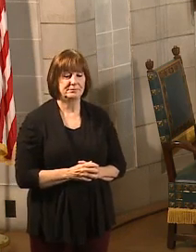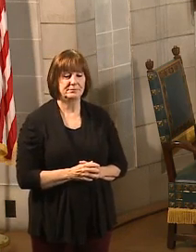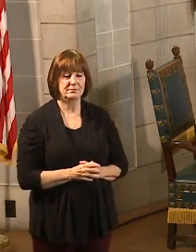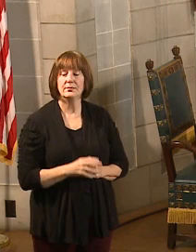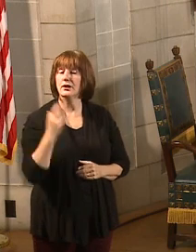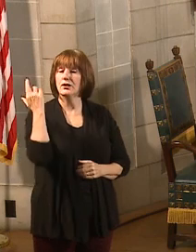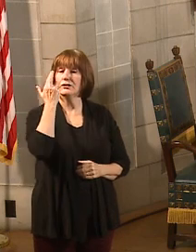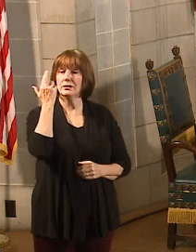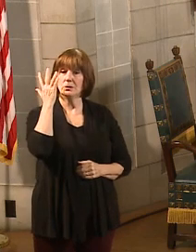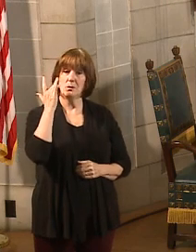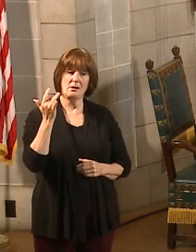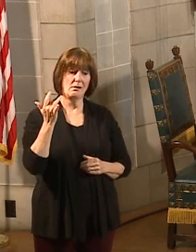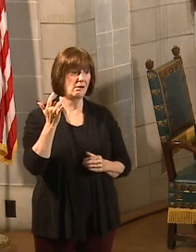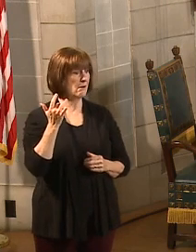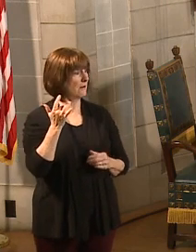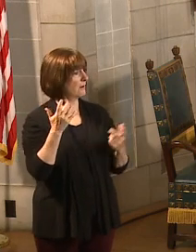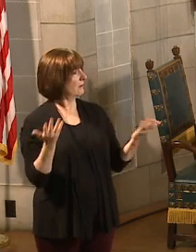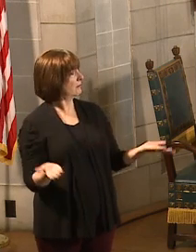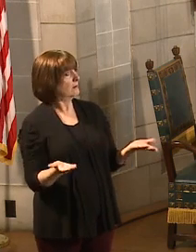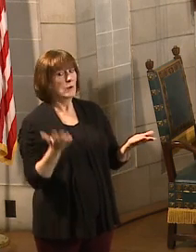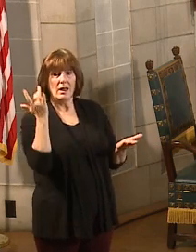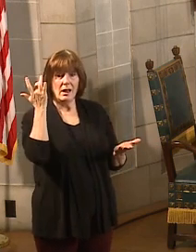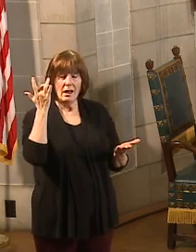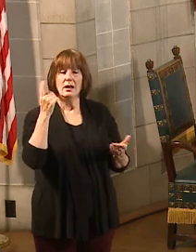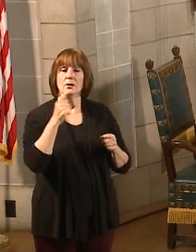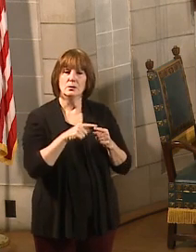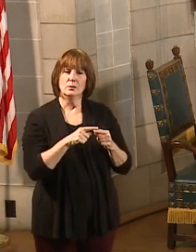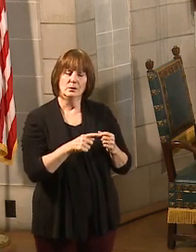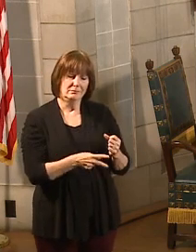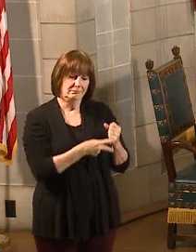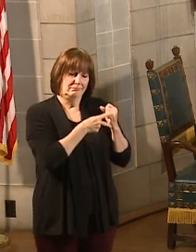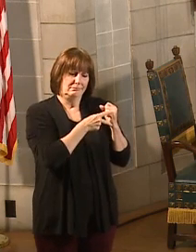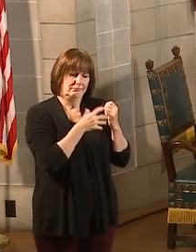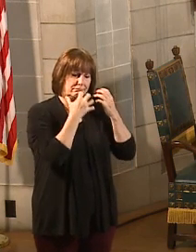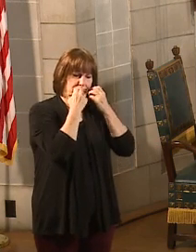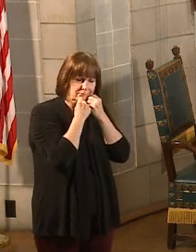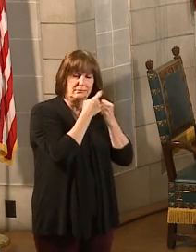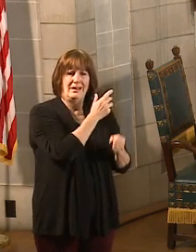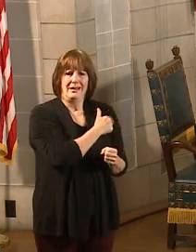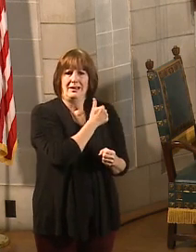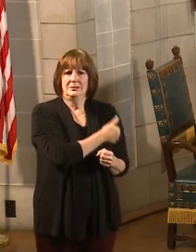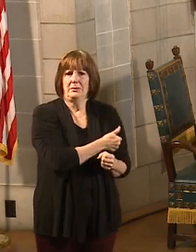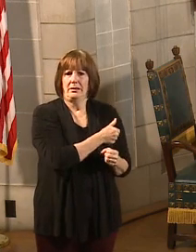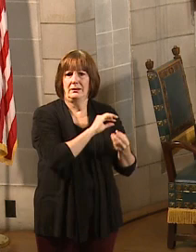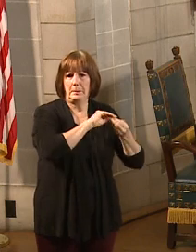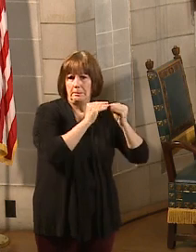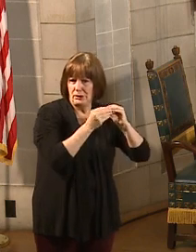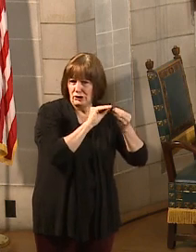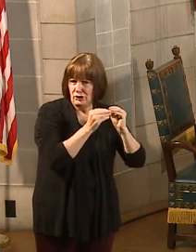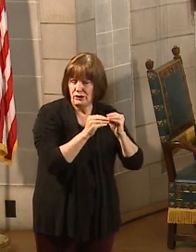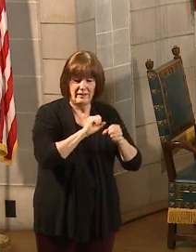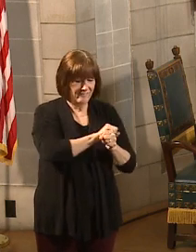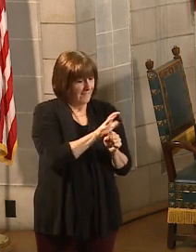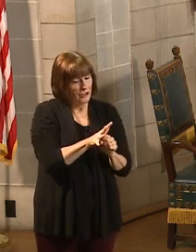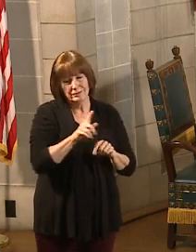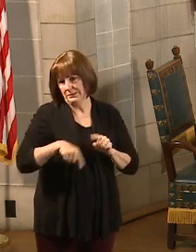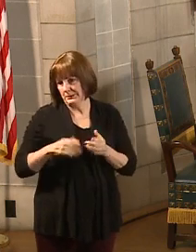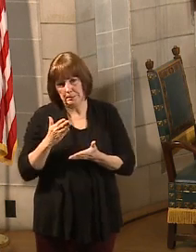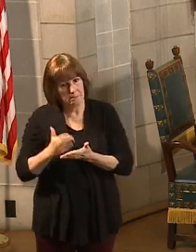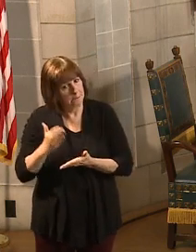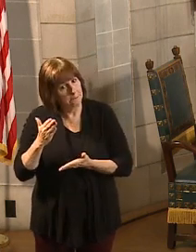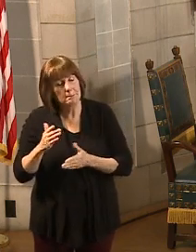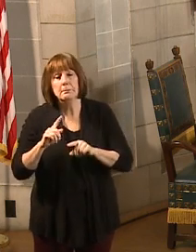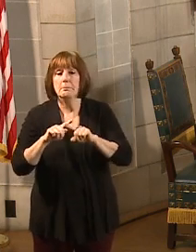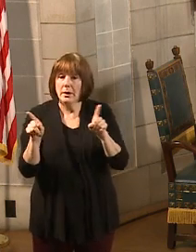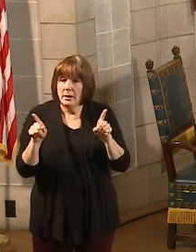whole reason we're doing all of this is to preserve our hospital capacity. This is a virus, we cannot stop it from coming. But what we can do is make sure